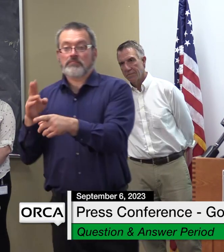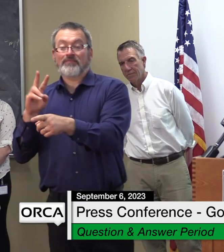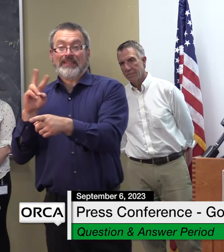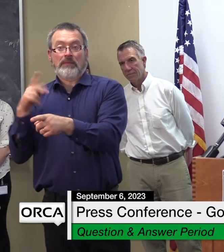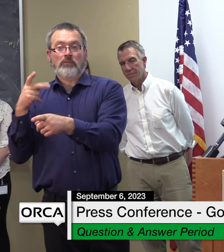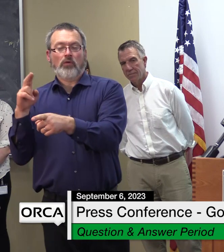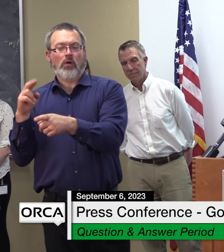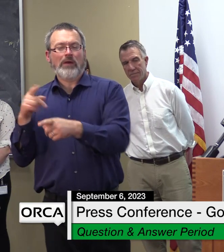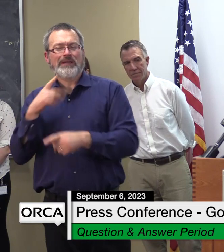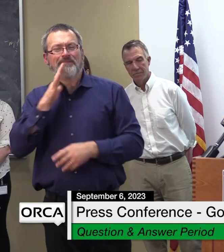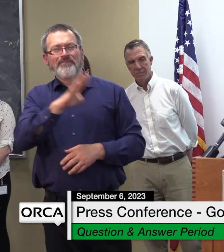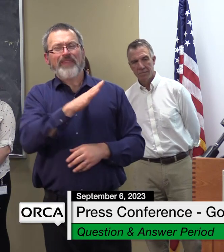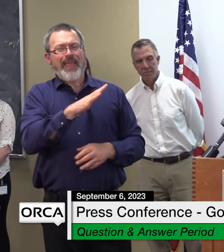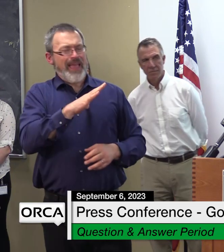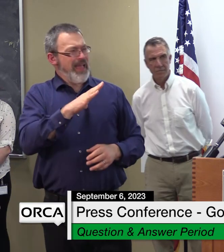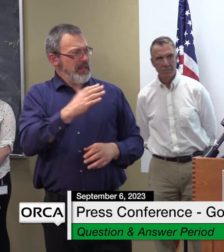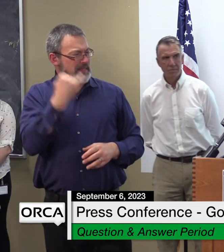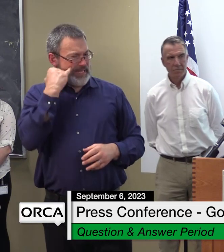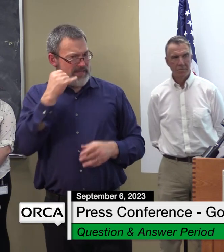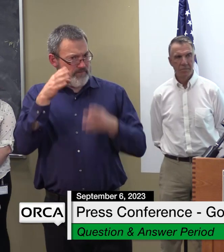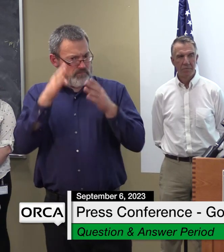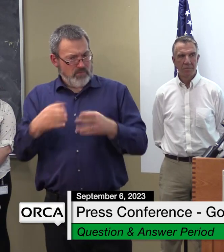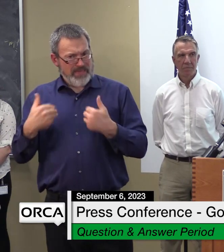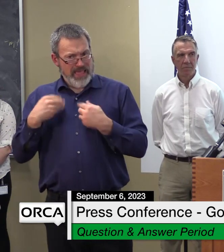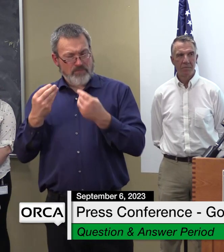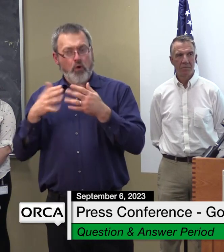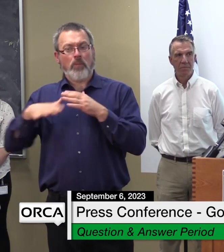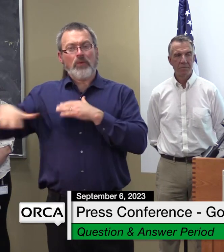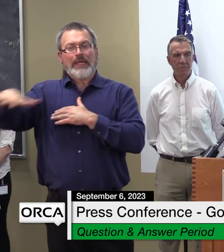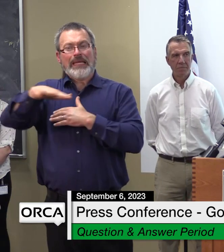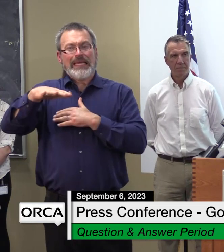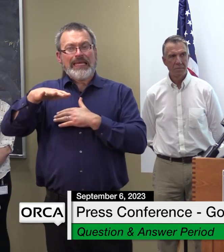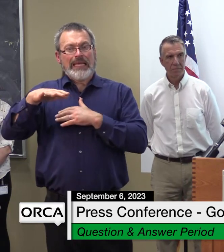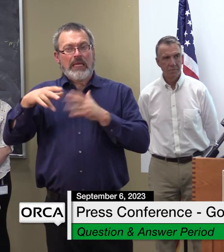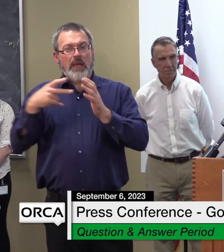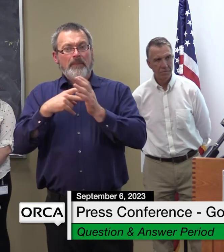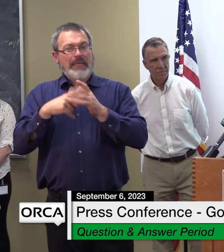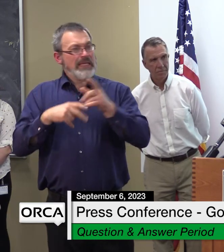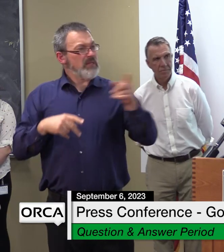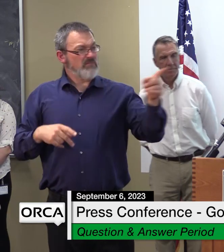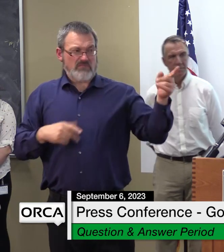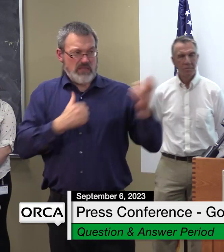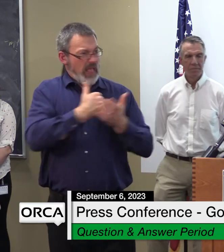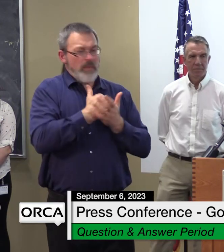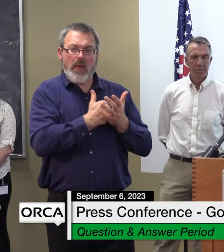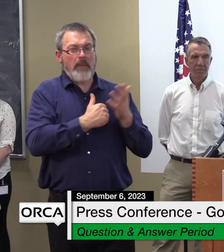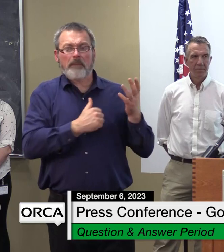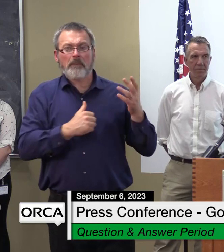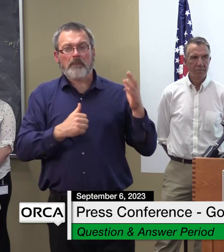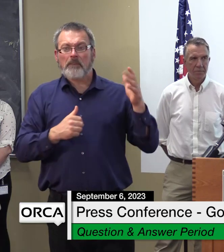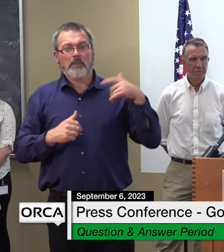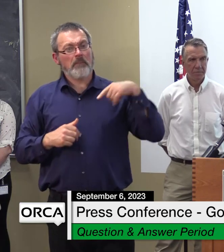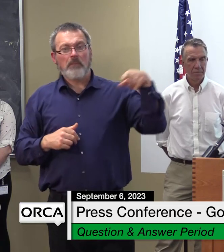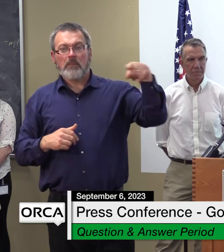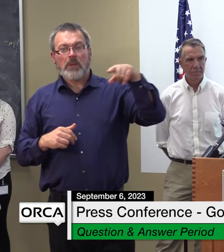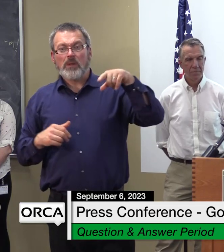property only be available once you determine there's no good place for a group site, or? No, sir,